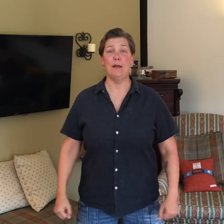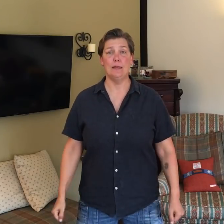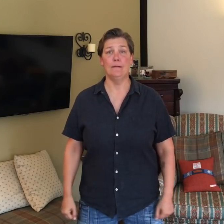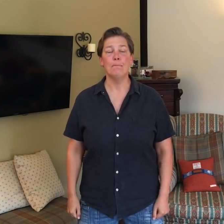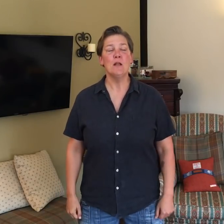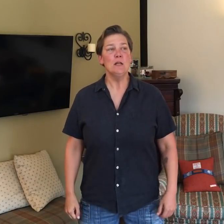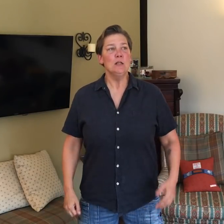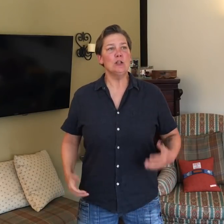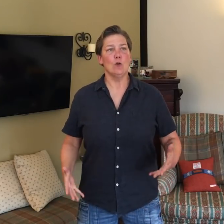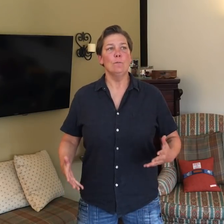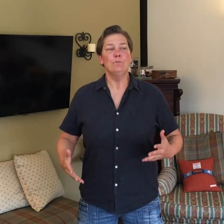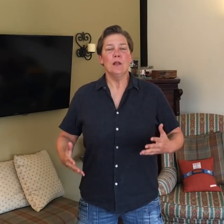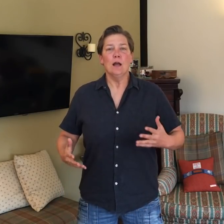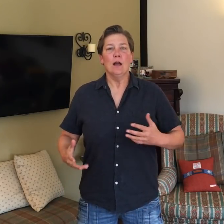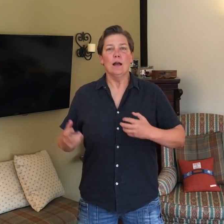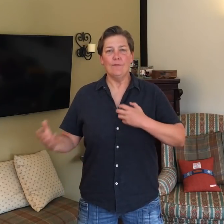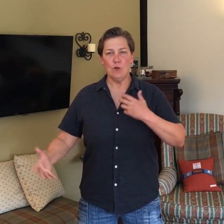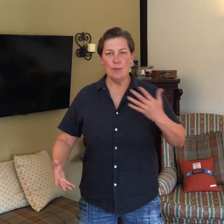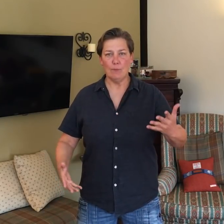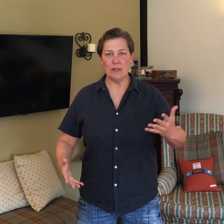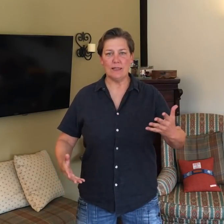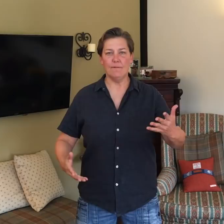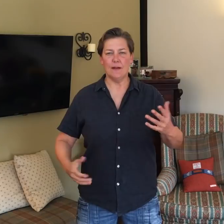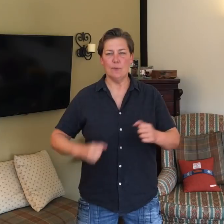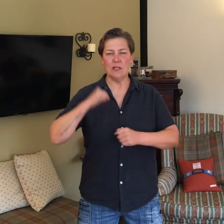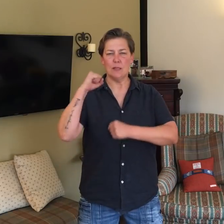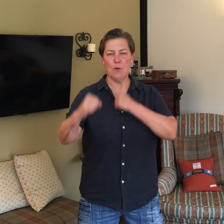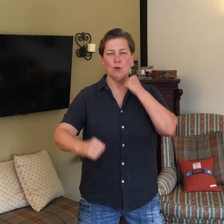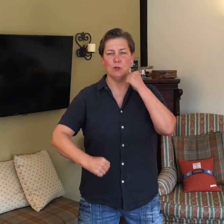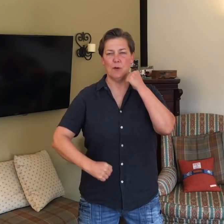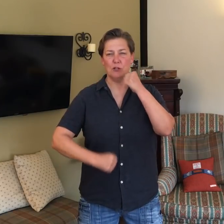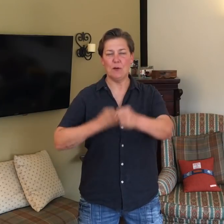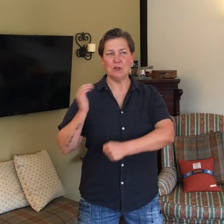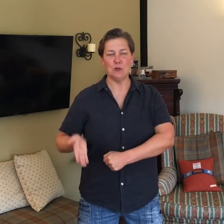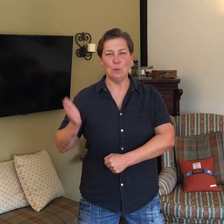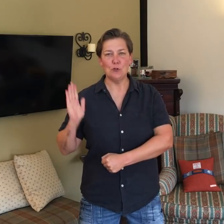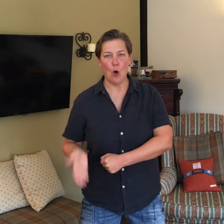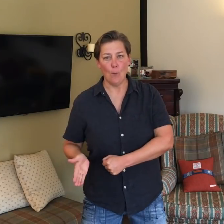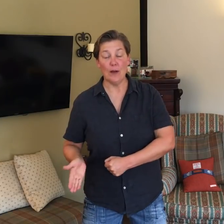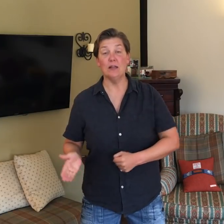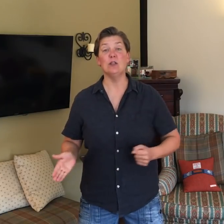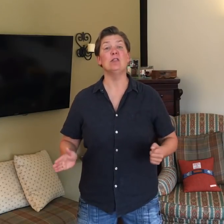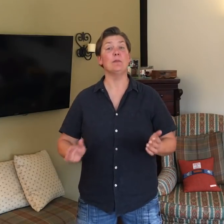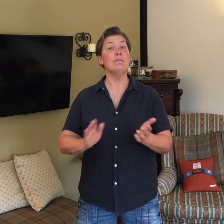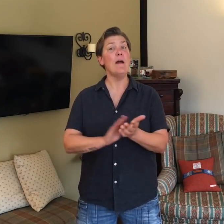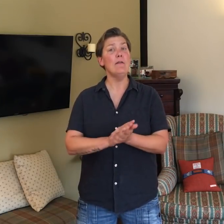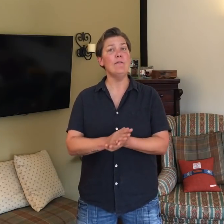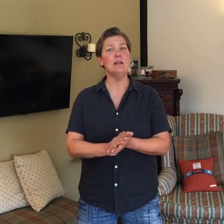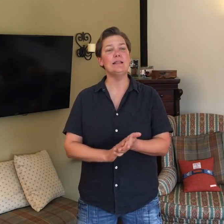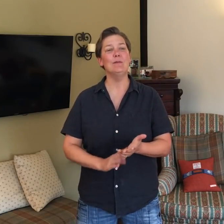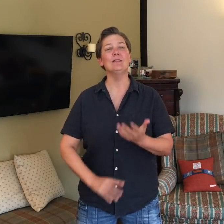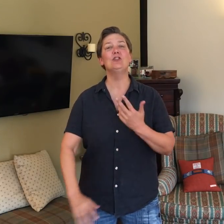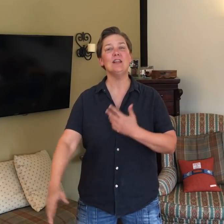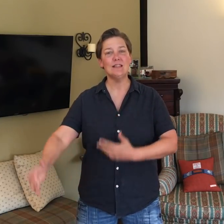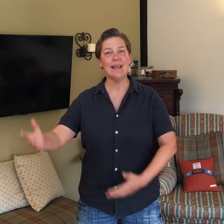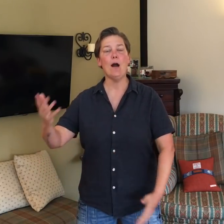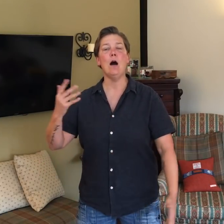opinion. So, if you remember in symphony, we did the punch, punch, chop, chop. We're going to do something very similar just to get our